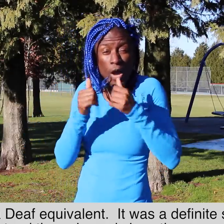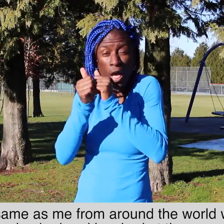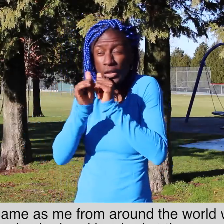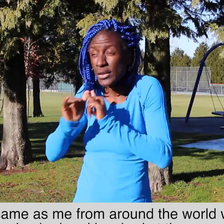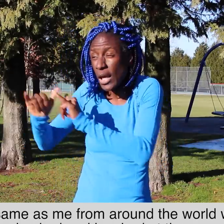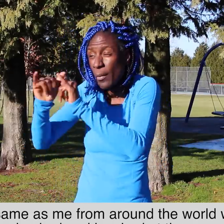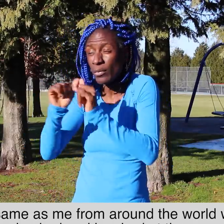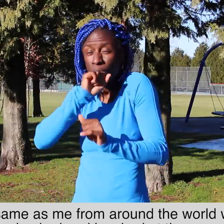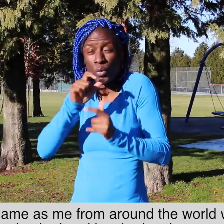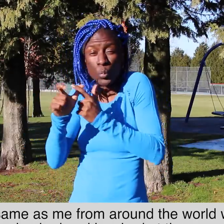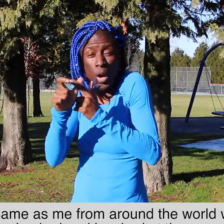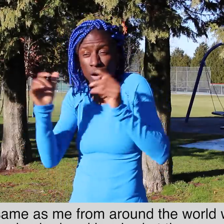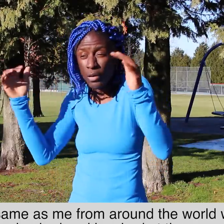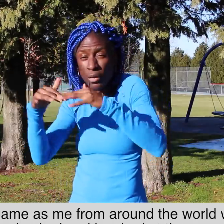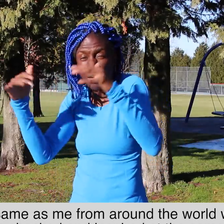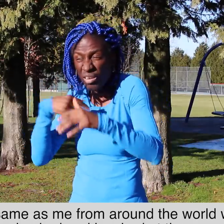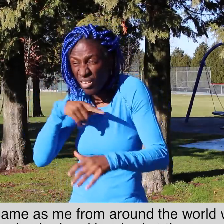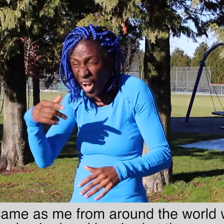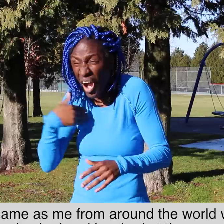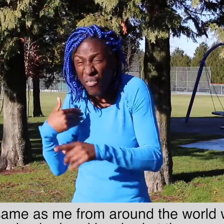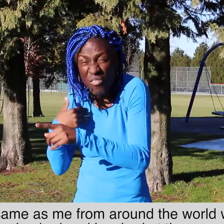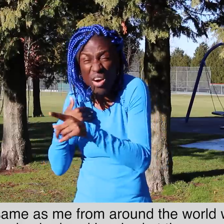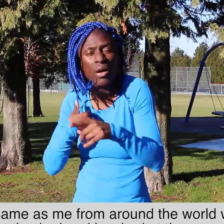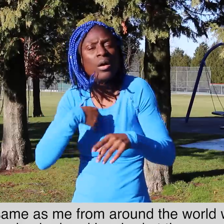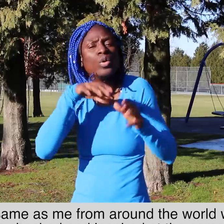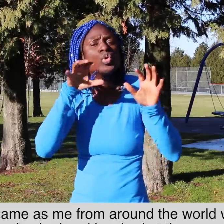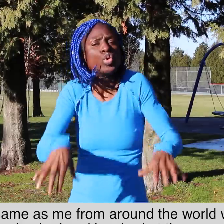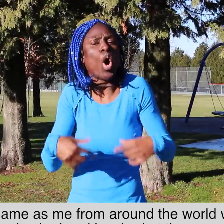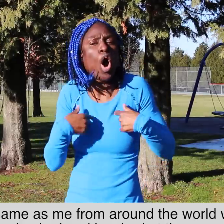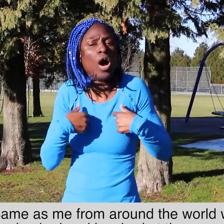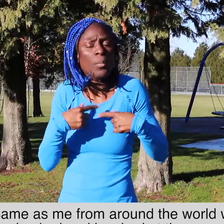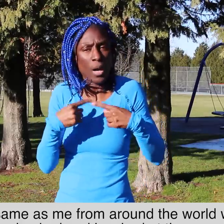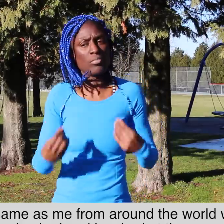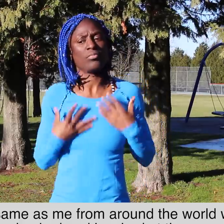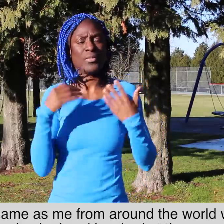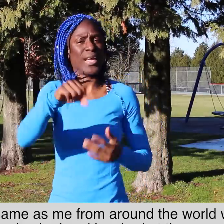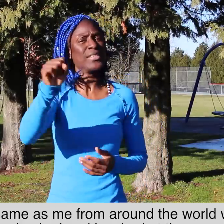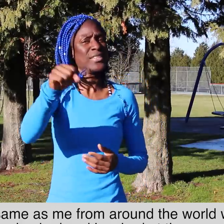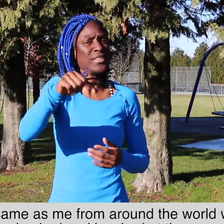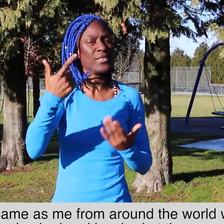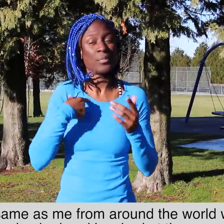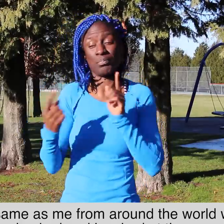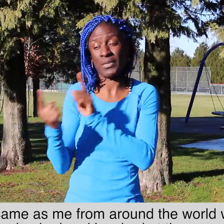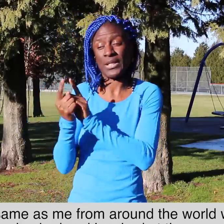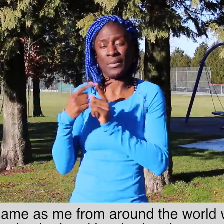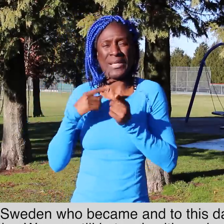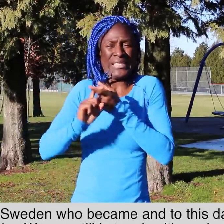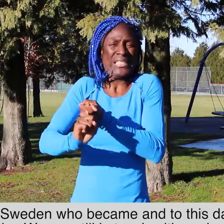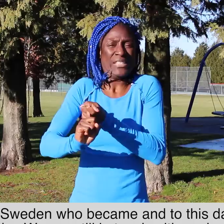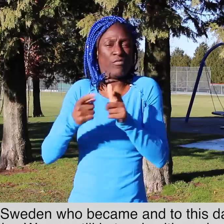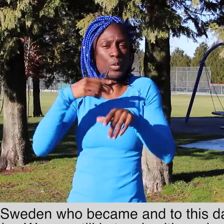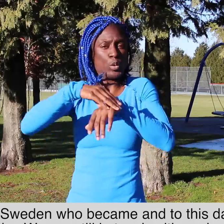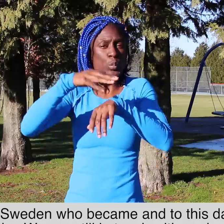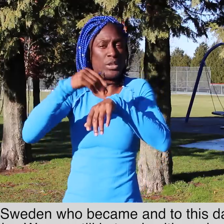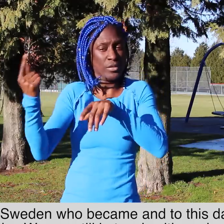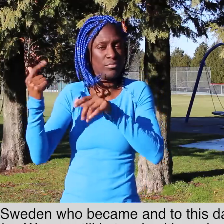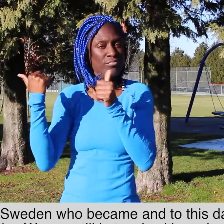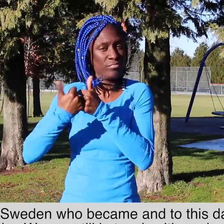I didn't understand the universal signs they were using there. Athletes the same as me from around the world who loved running, I was shocked